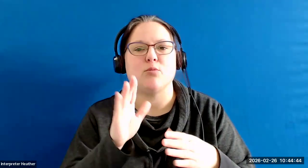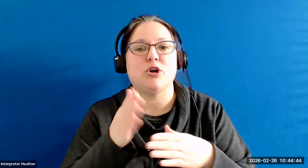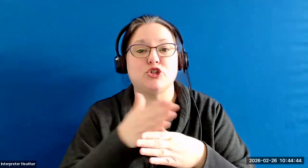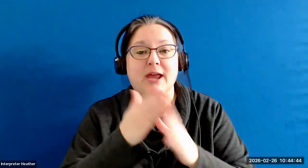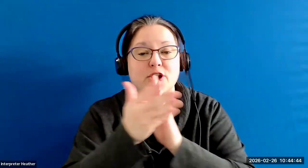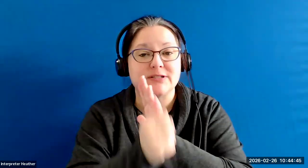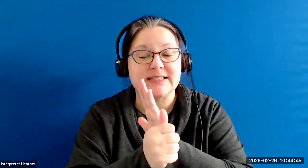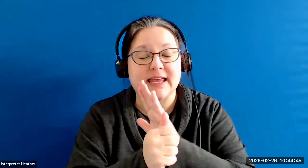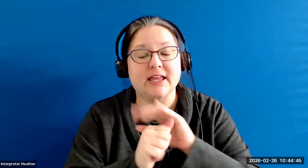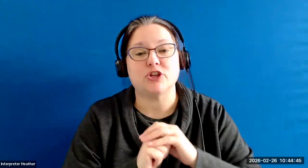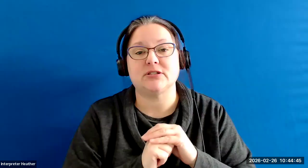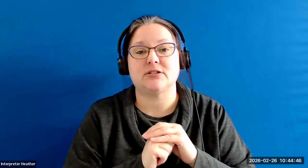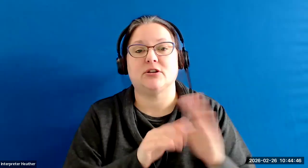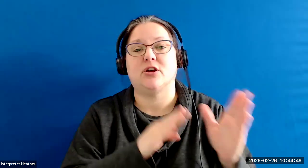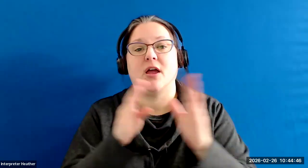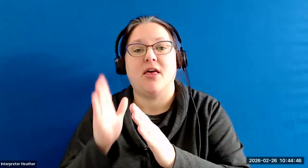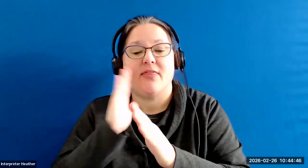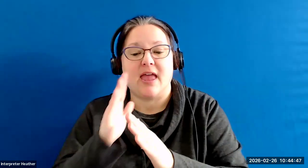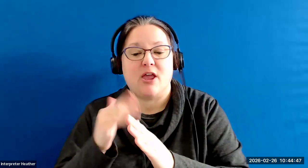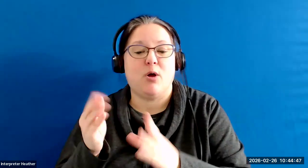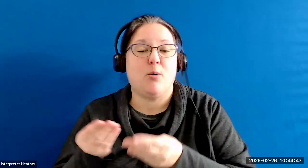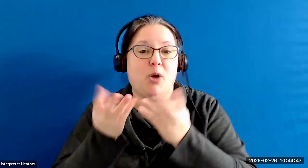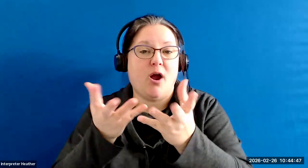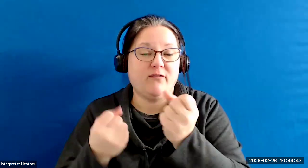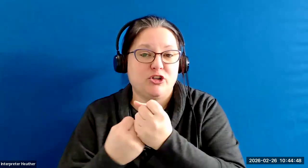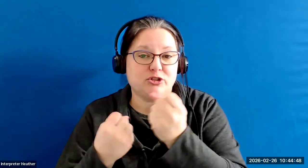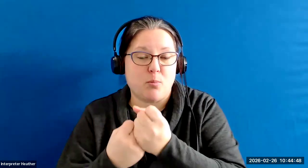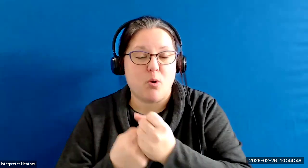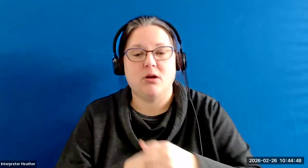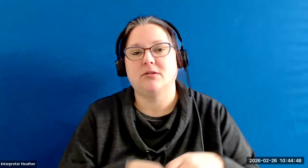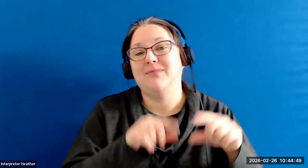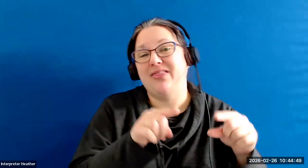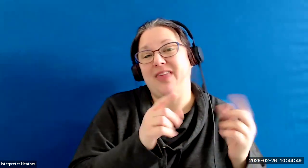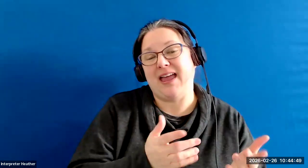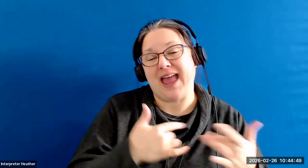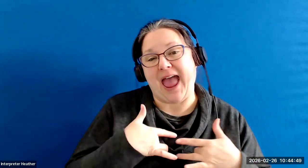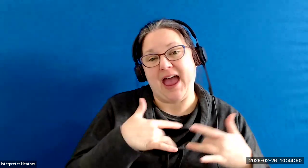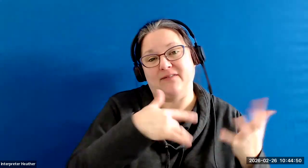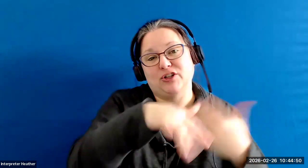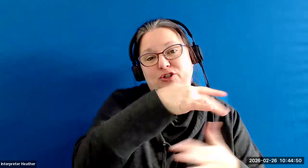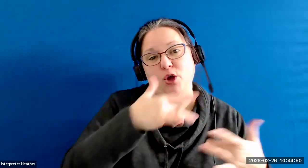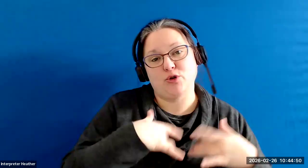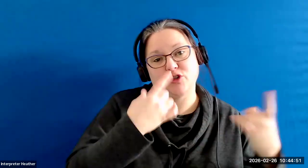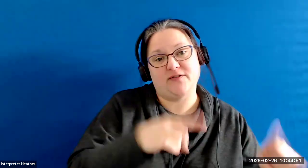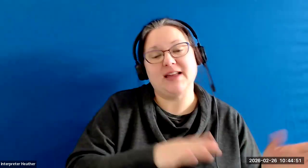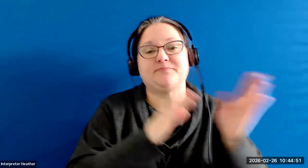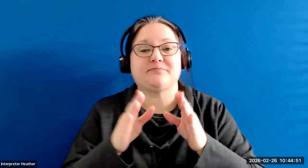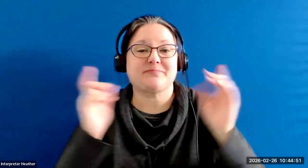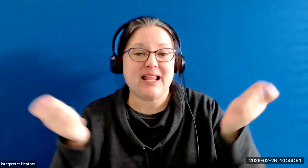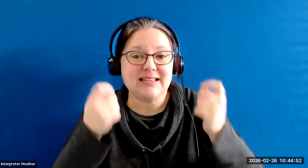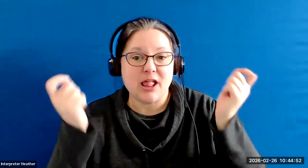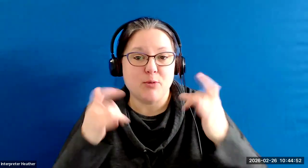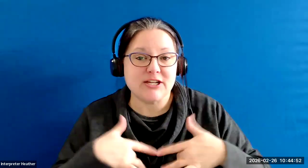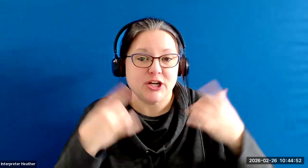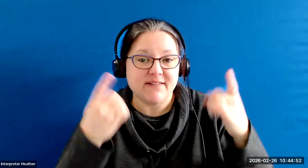do mutual aid, they host social events, celebrations,